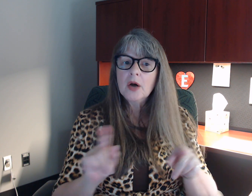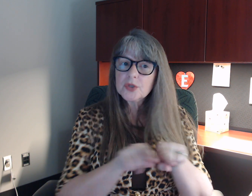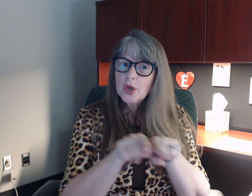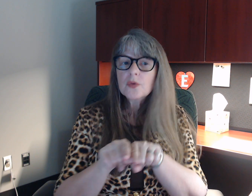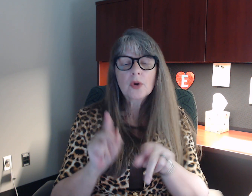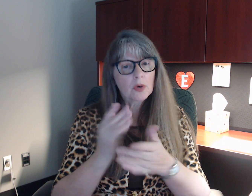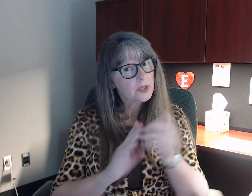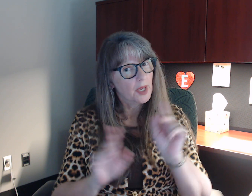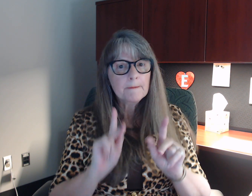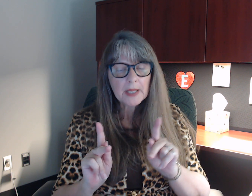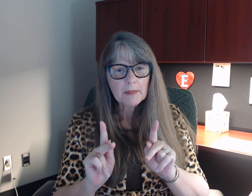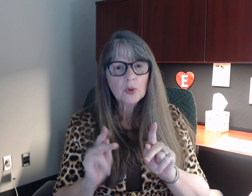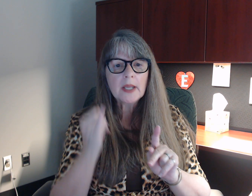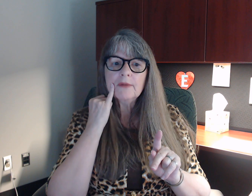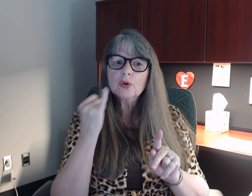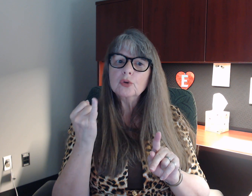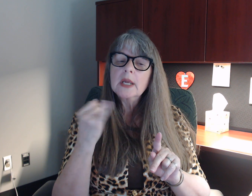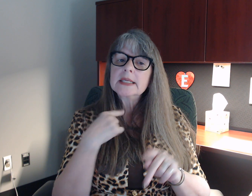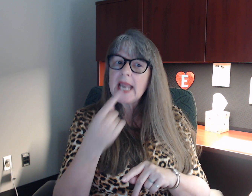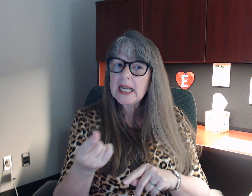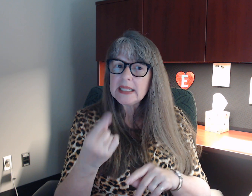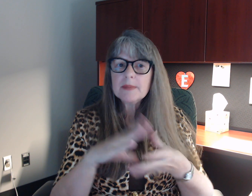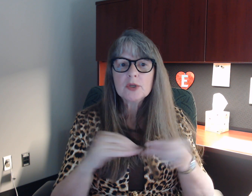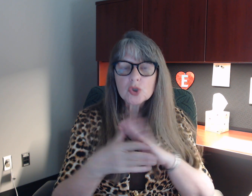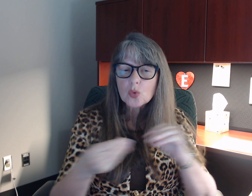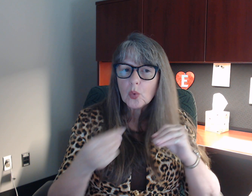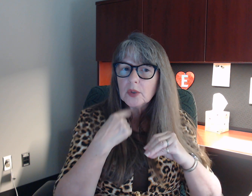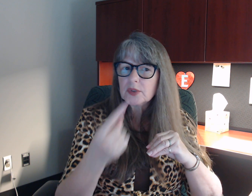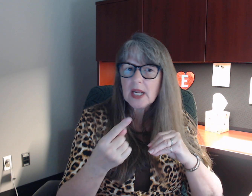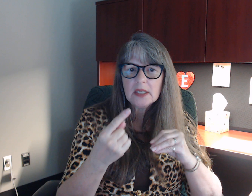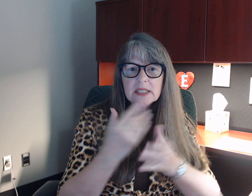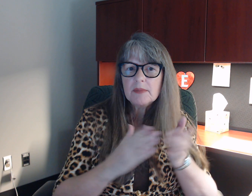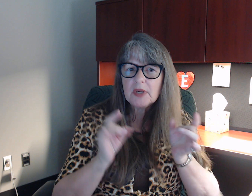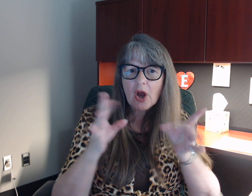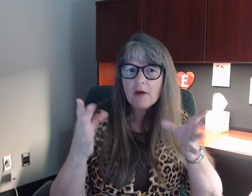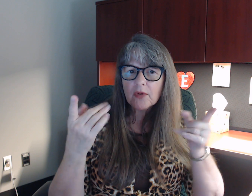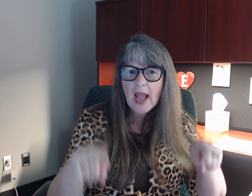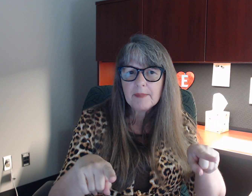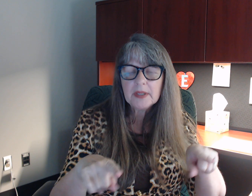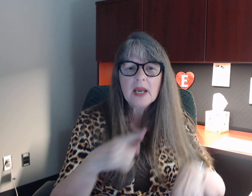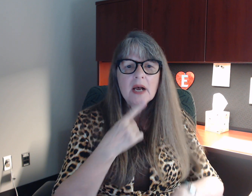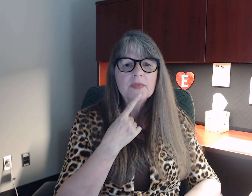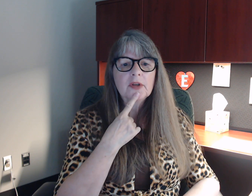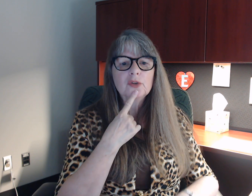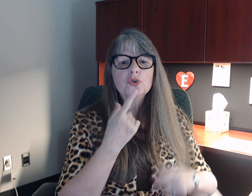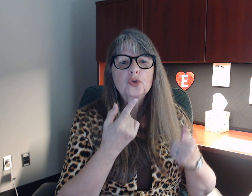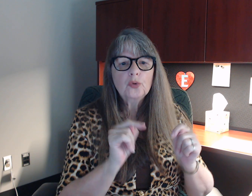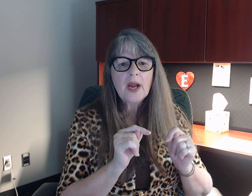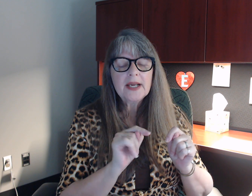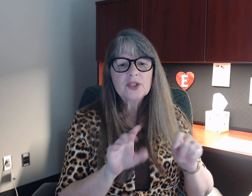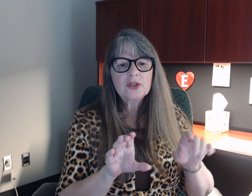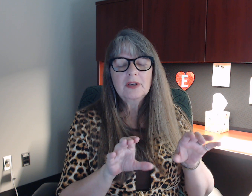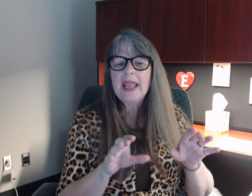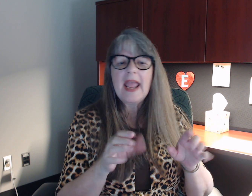Also, there are some people, like if you're telling them a story or telling something awful happened, they'll try